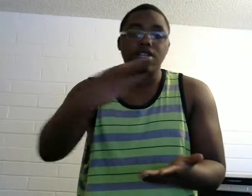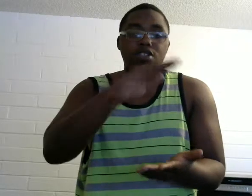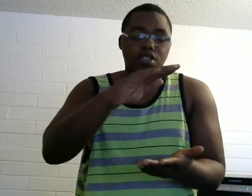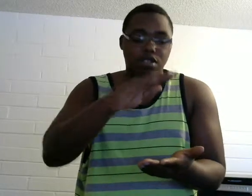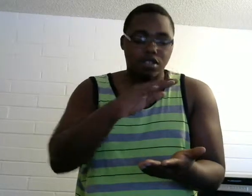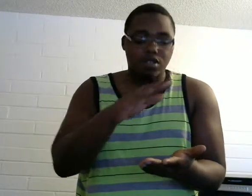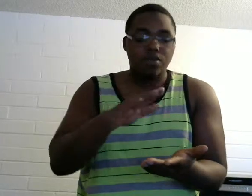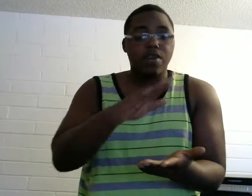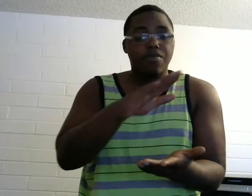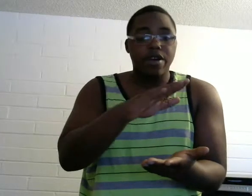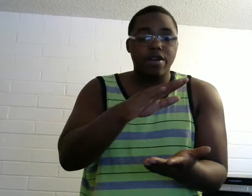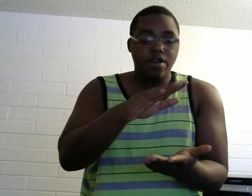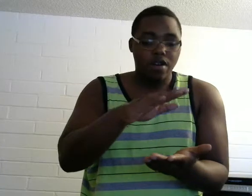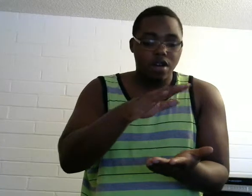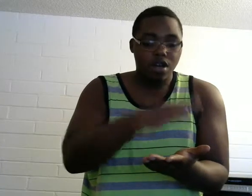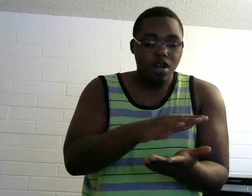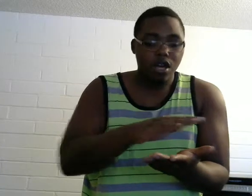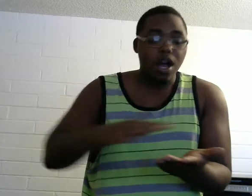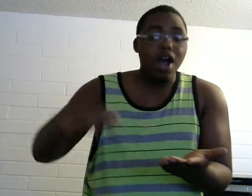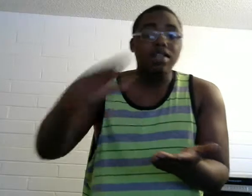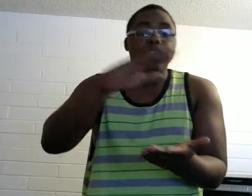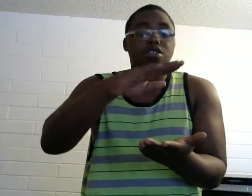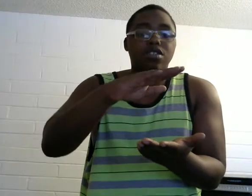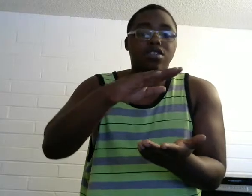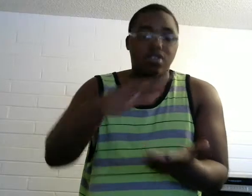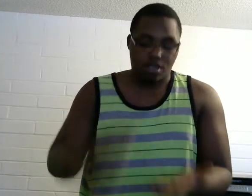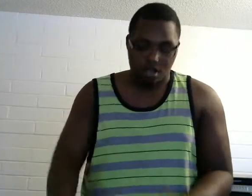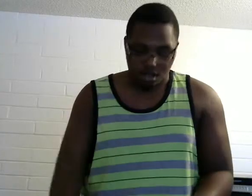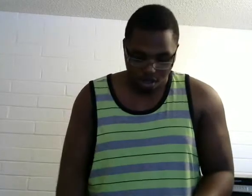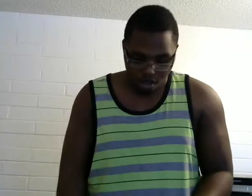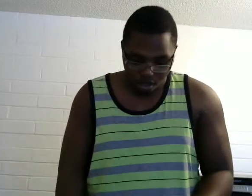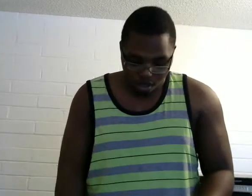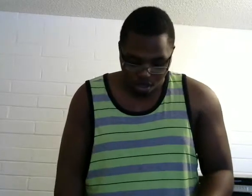college, so start from here, college.